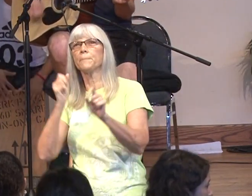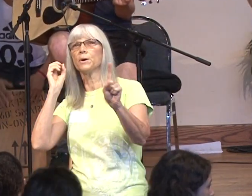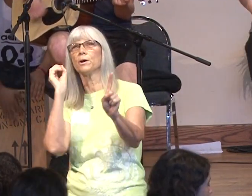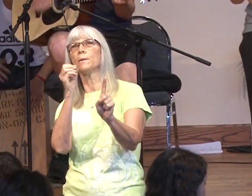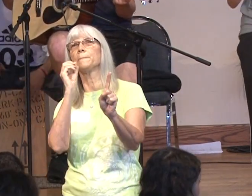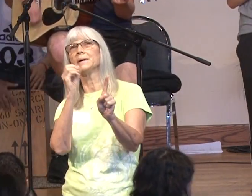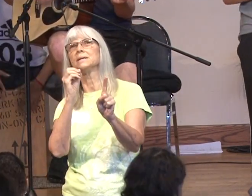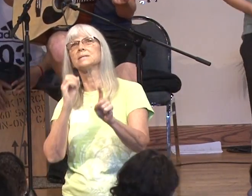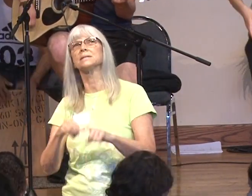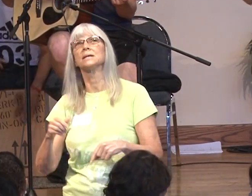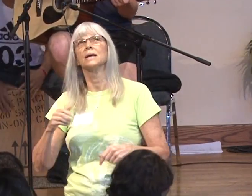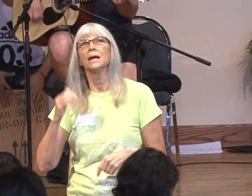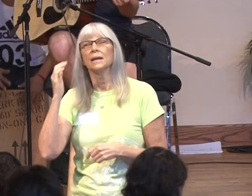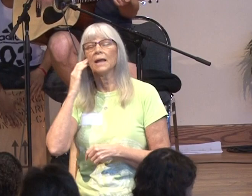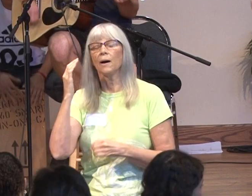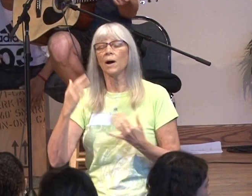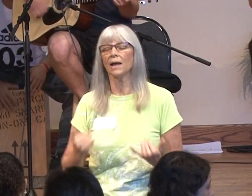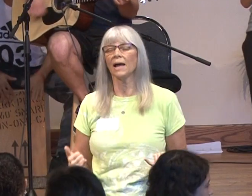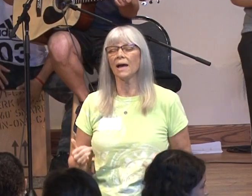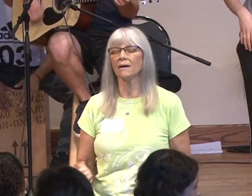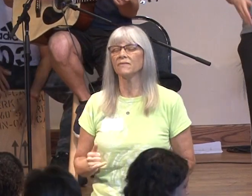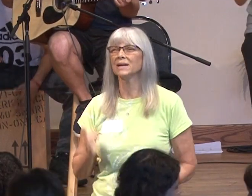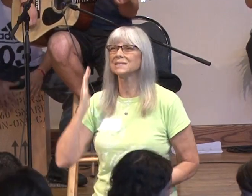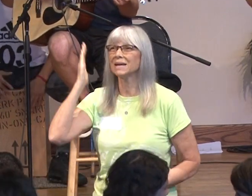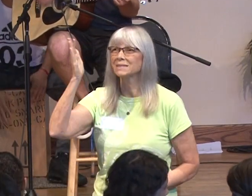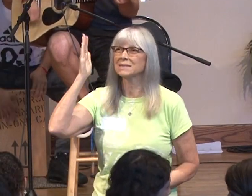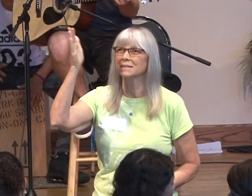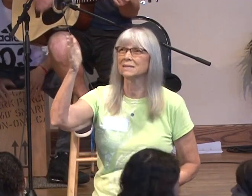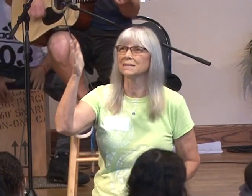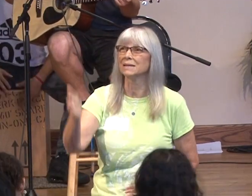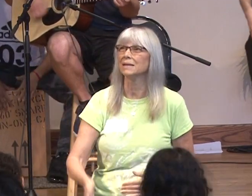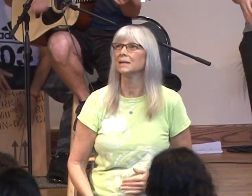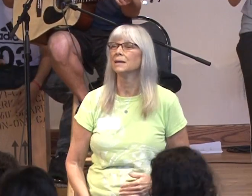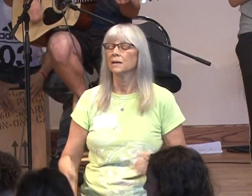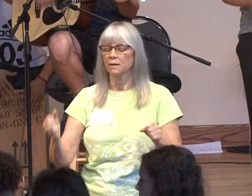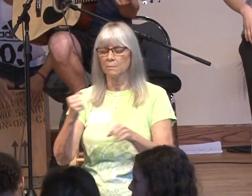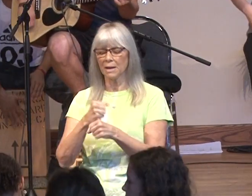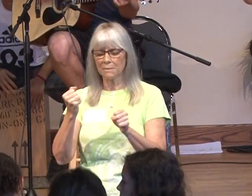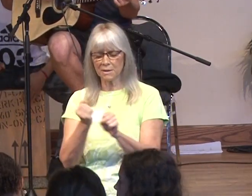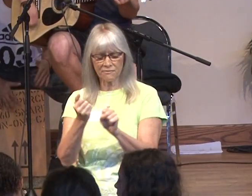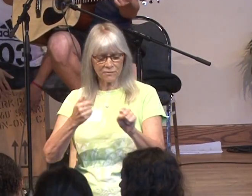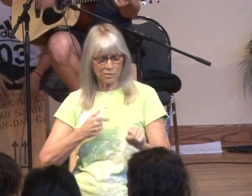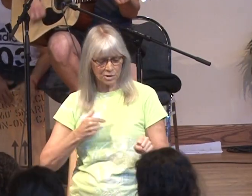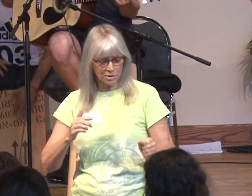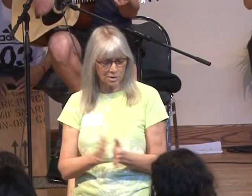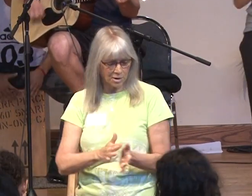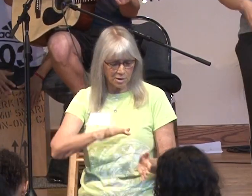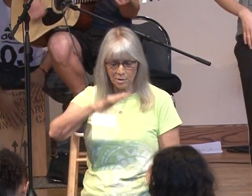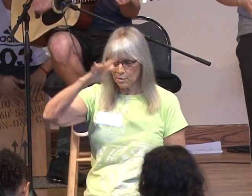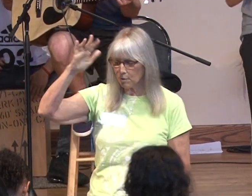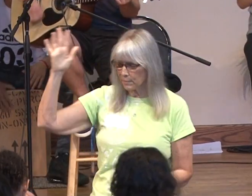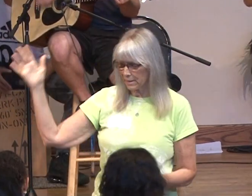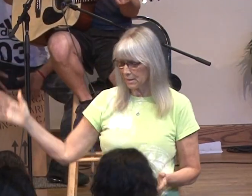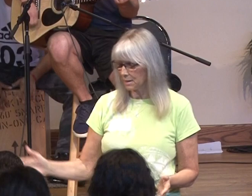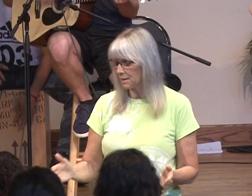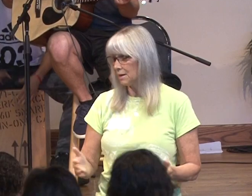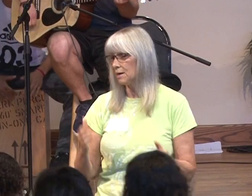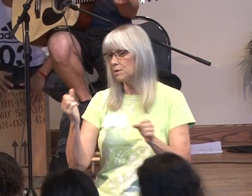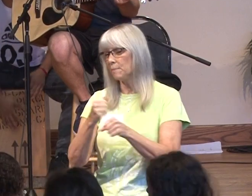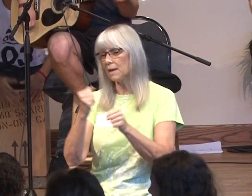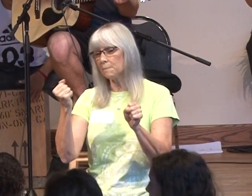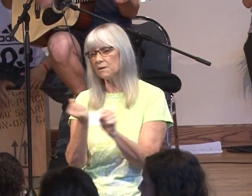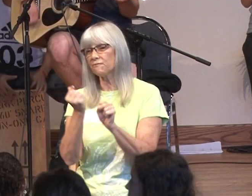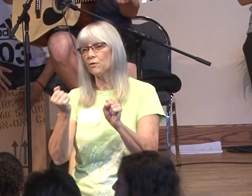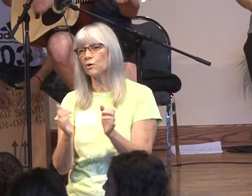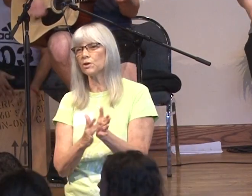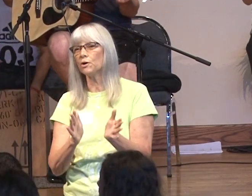have a purpose. Now I have a destiny. You made me for your glory.